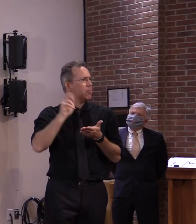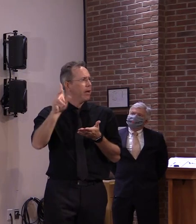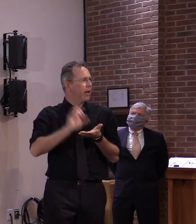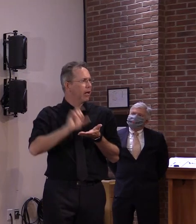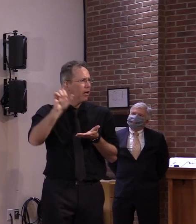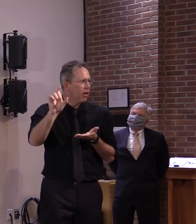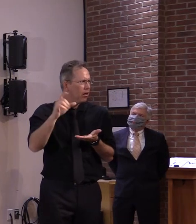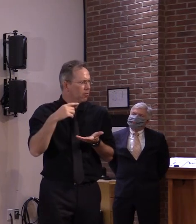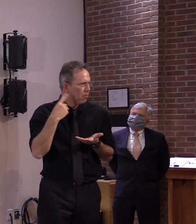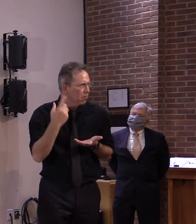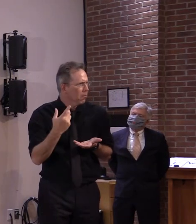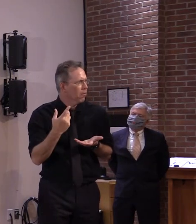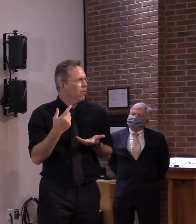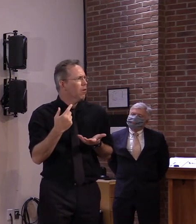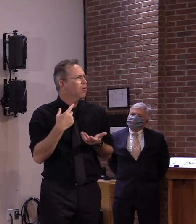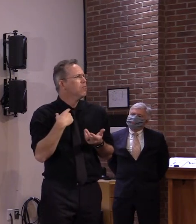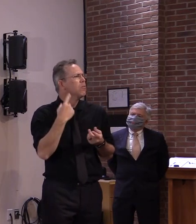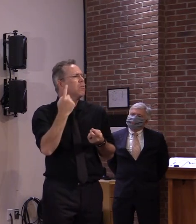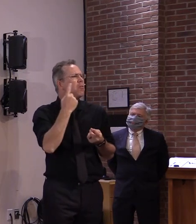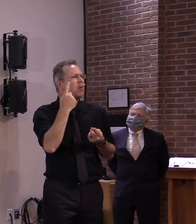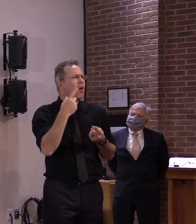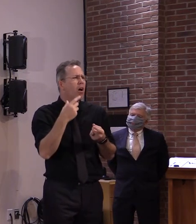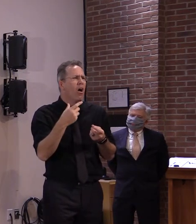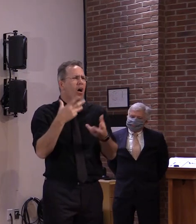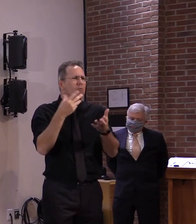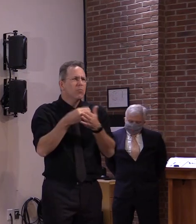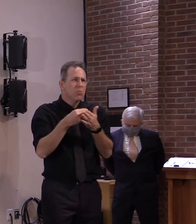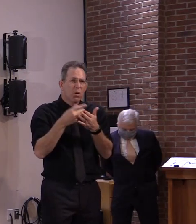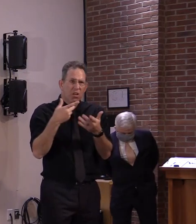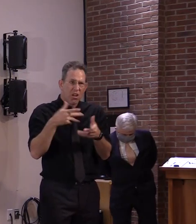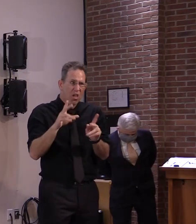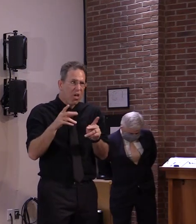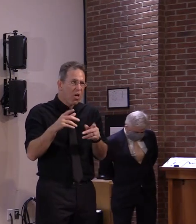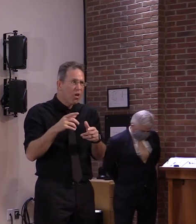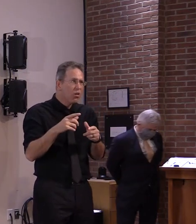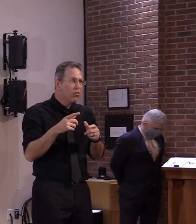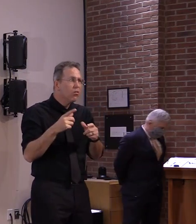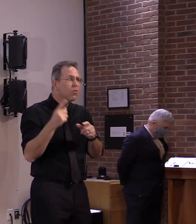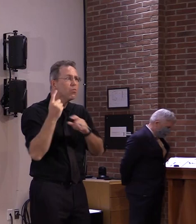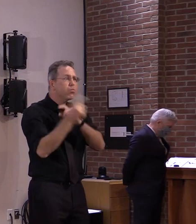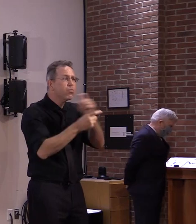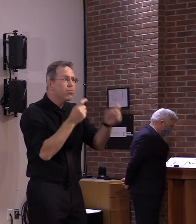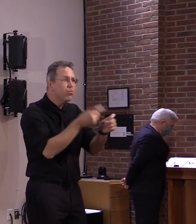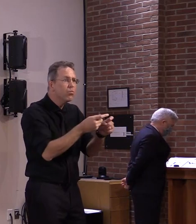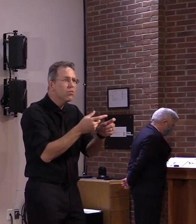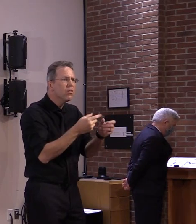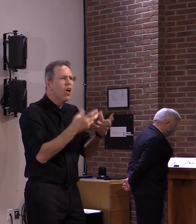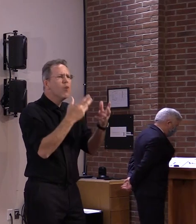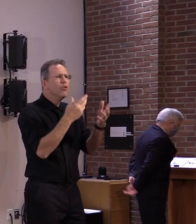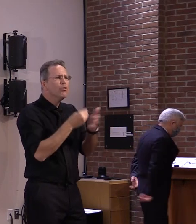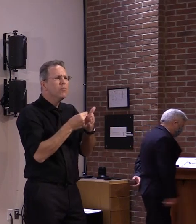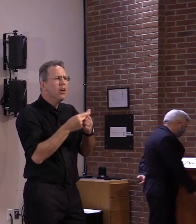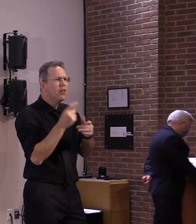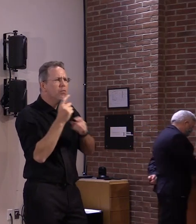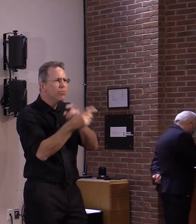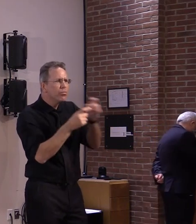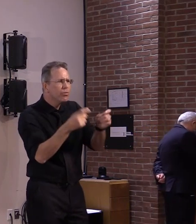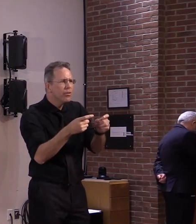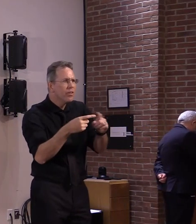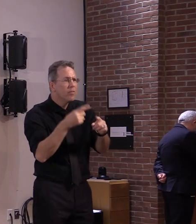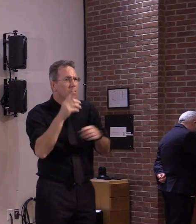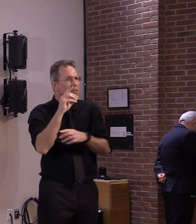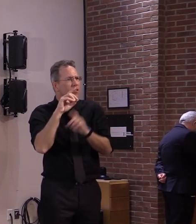Vermonters received similar correspondences from the Department of Labor and